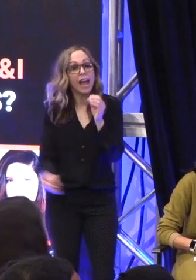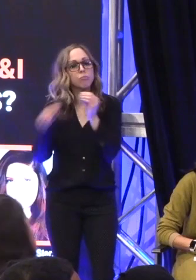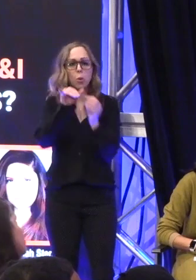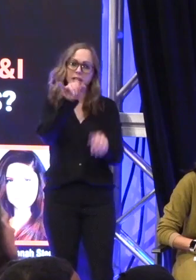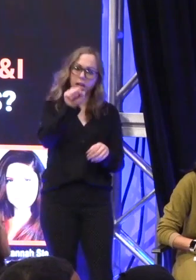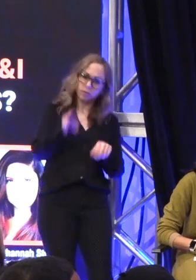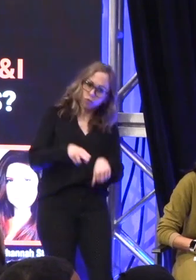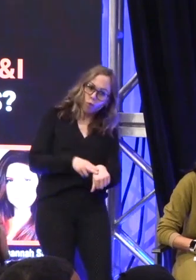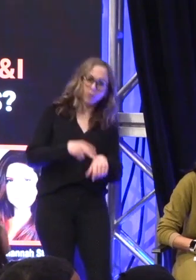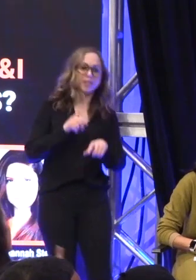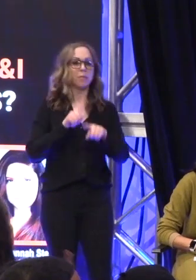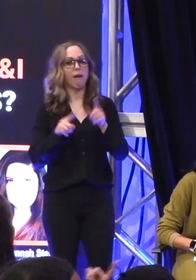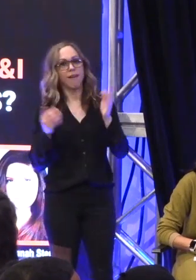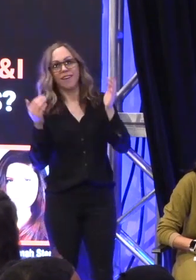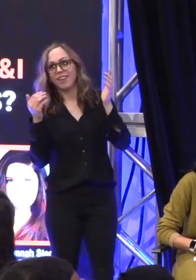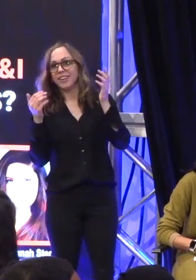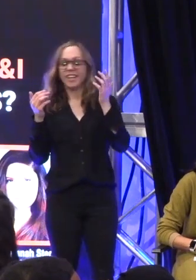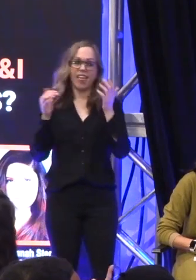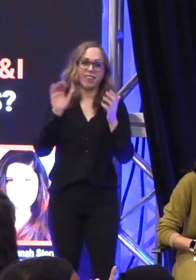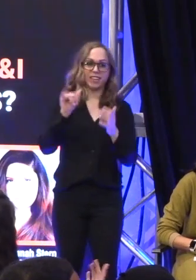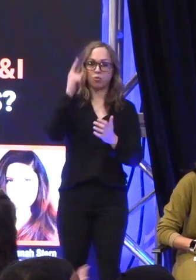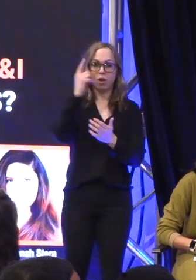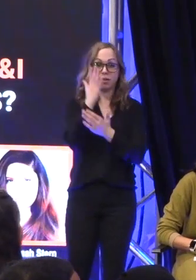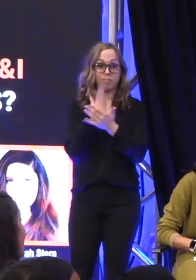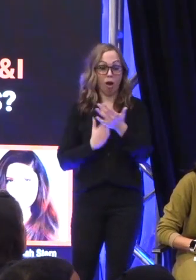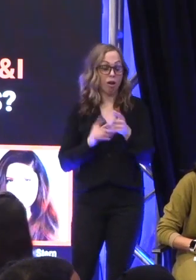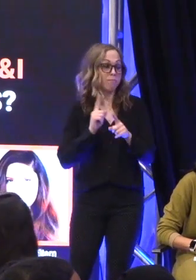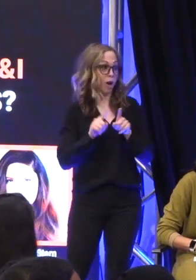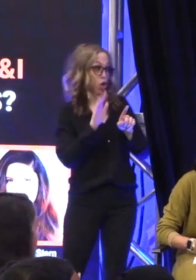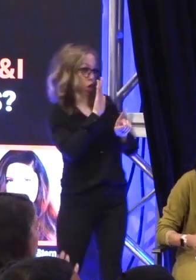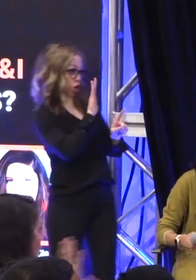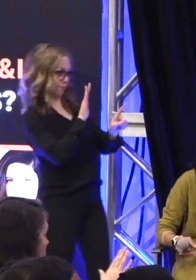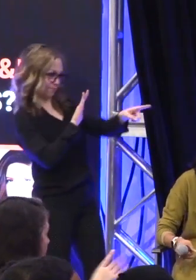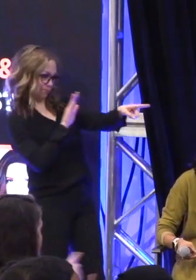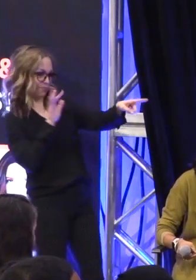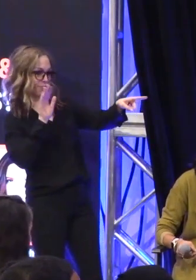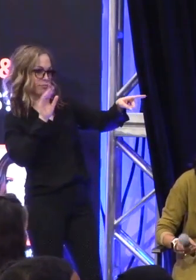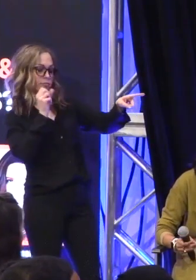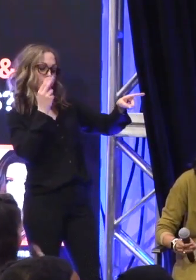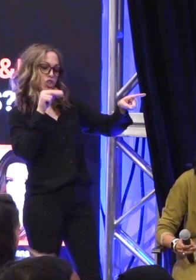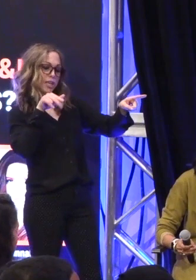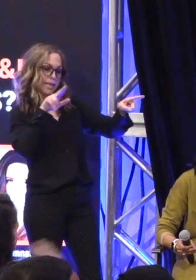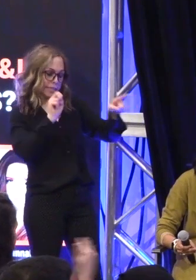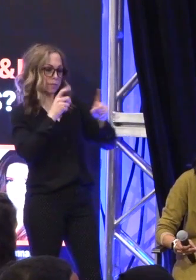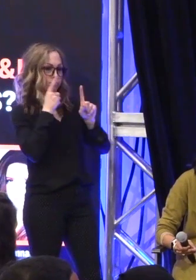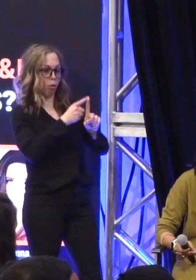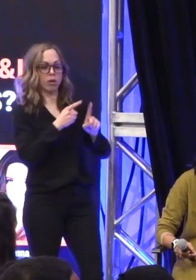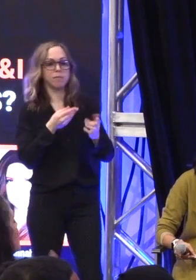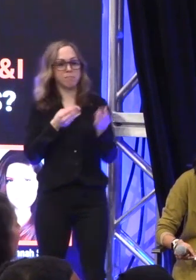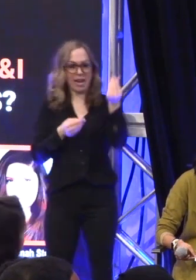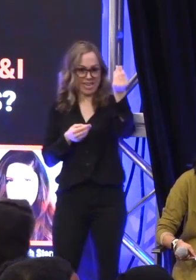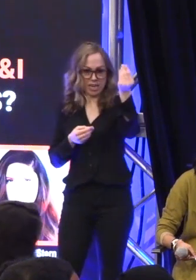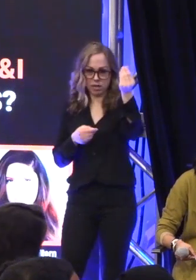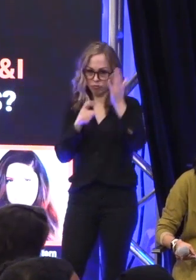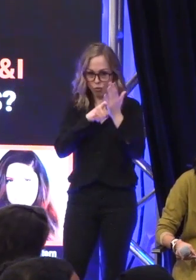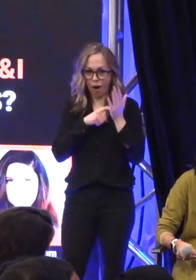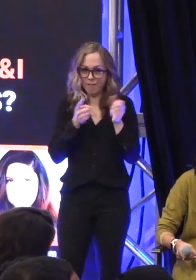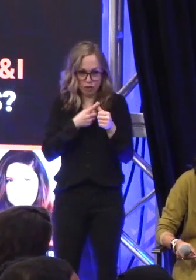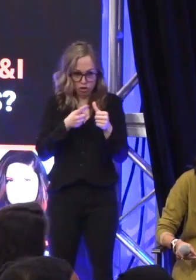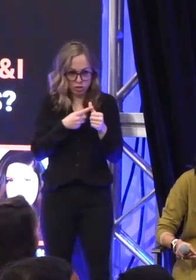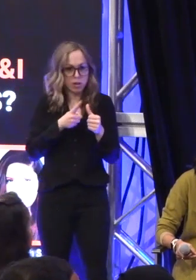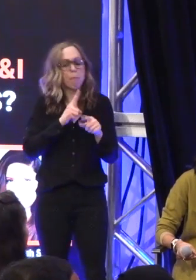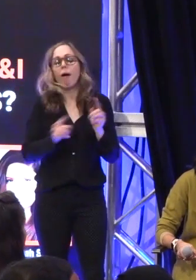Absolutely. But I think it's always been kind of an element. But then to your point, I feel like it goes beyond money. You got to have the money. I totally agree